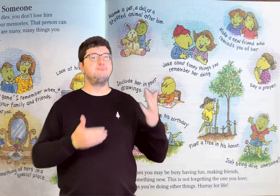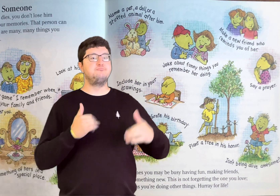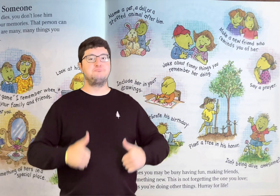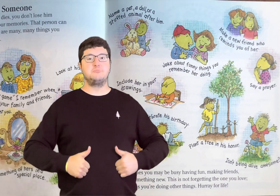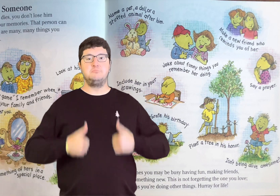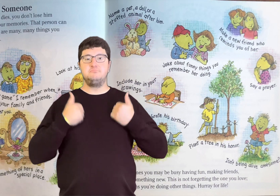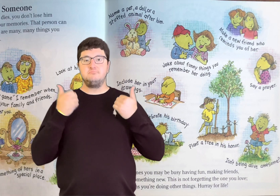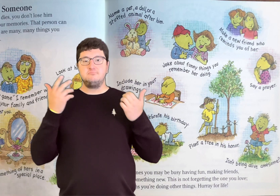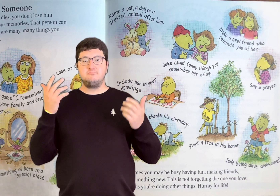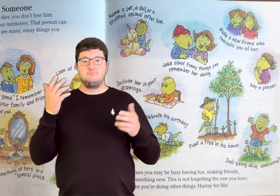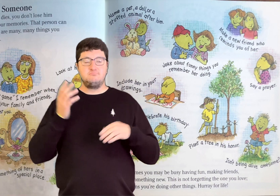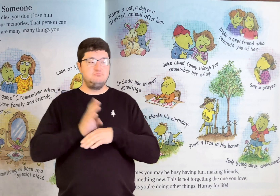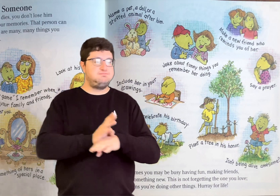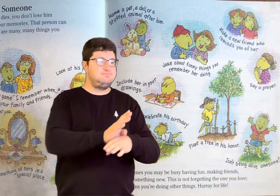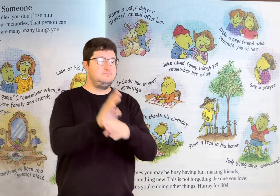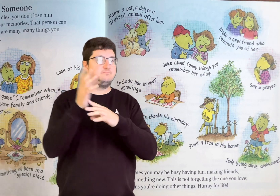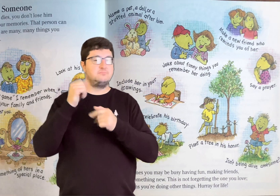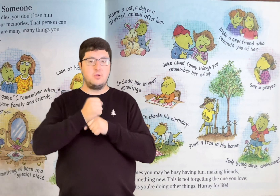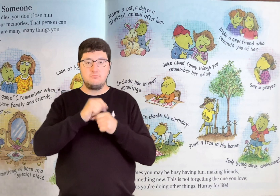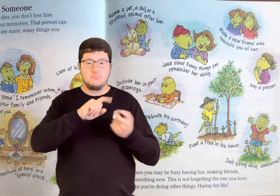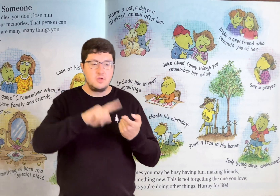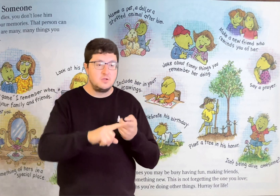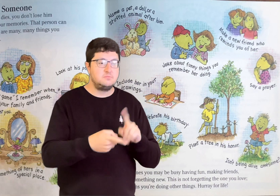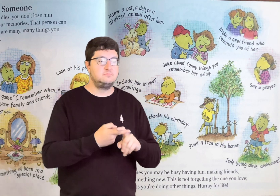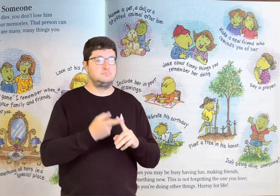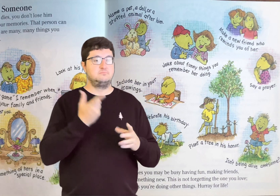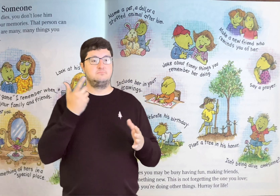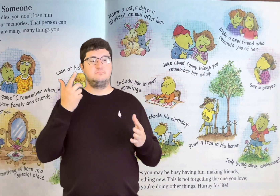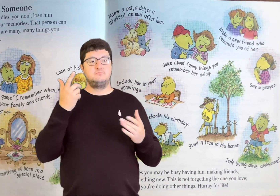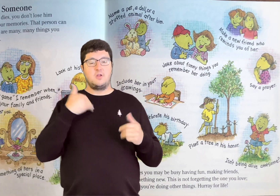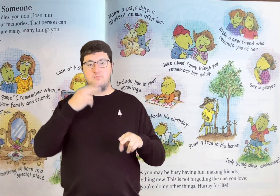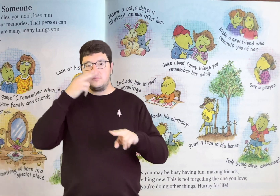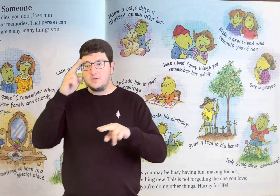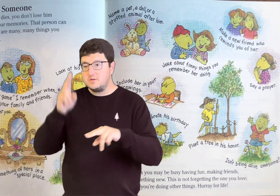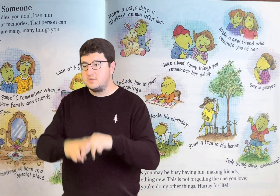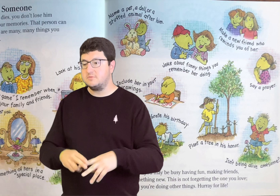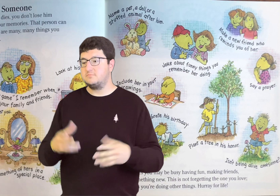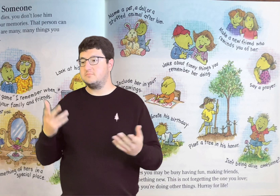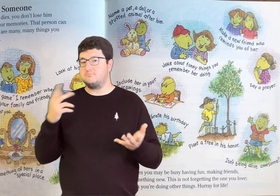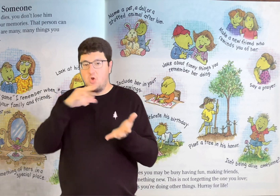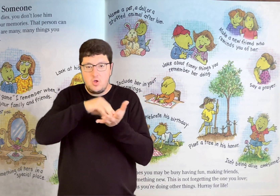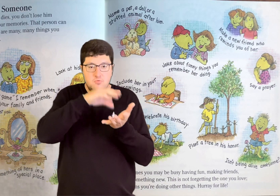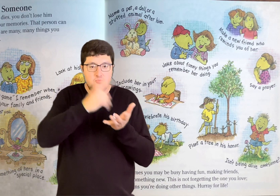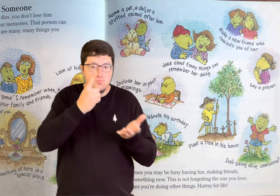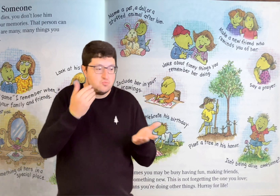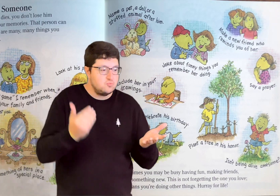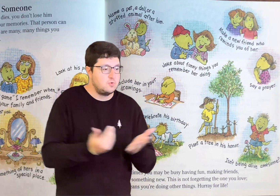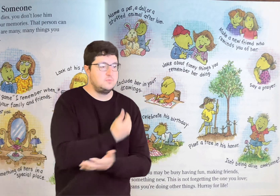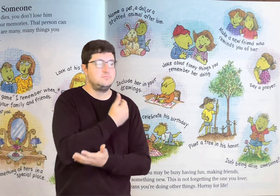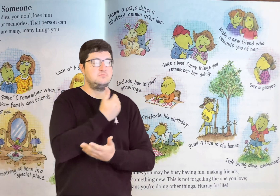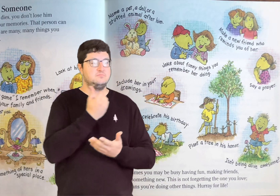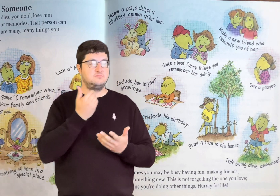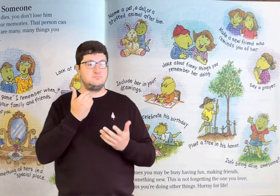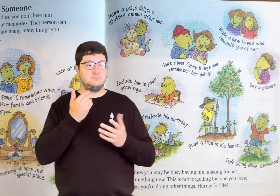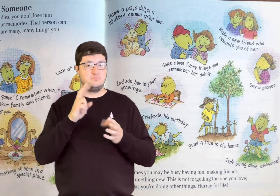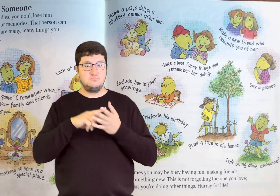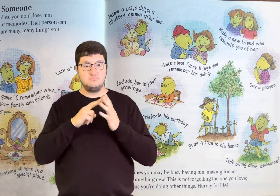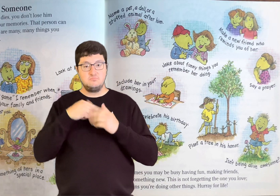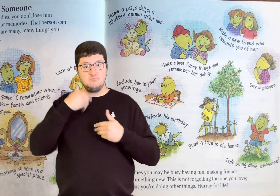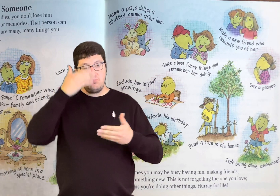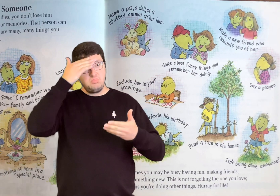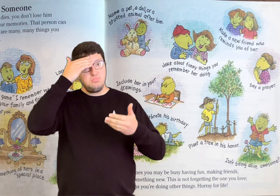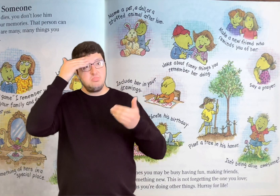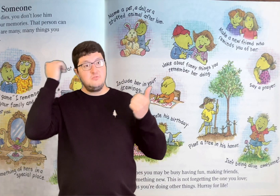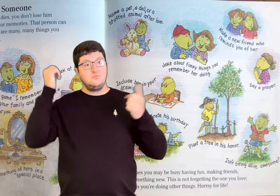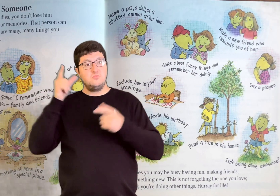At other times, you may be busy having fun, making friends, learning something new. This is not forgetting the one you love. It just